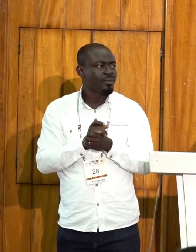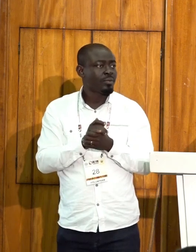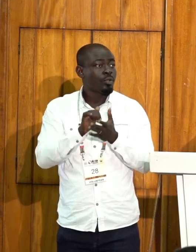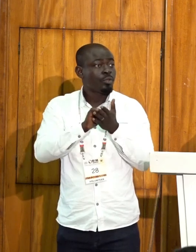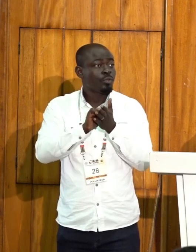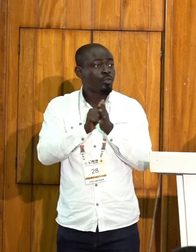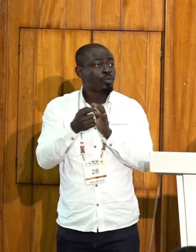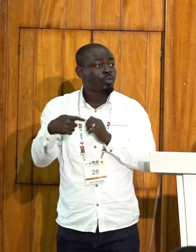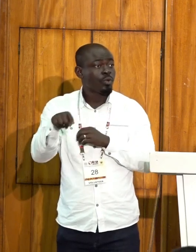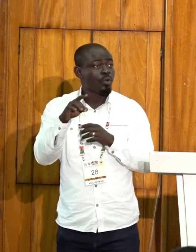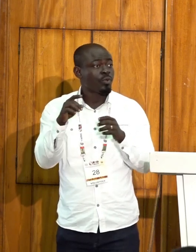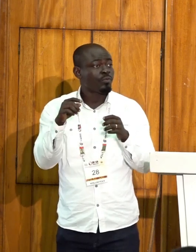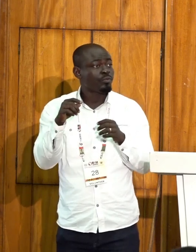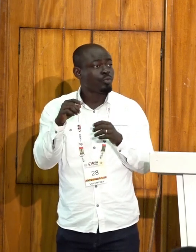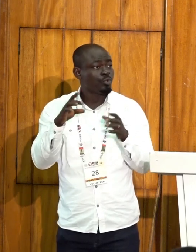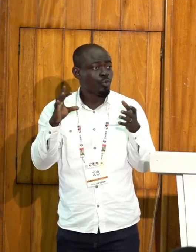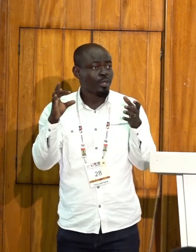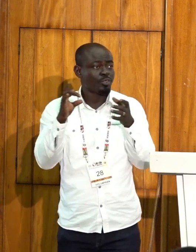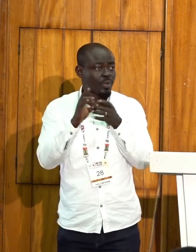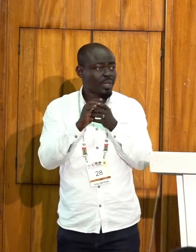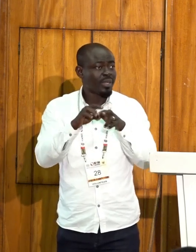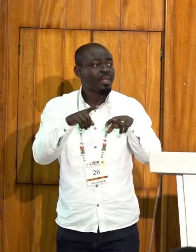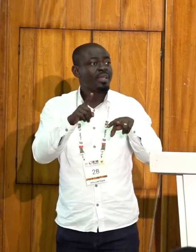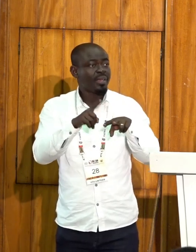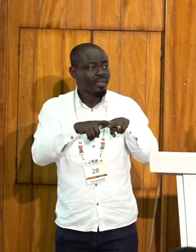who are joining the HIV